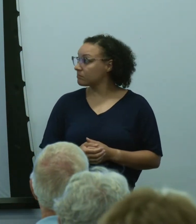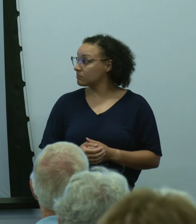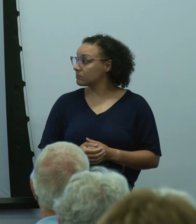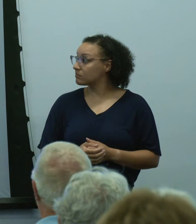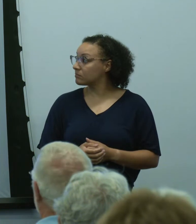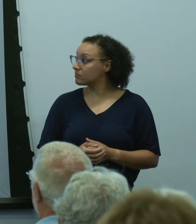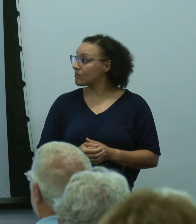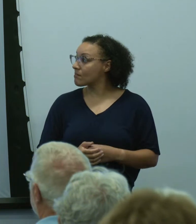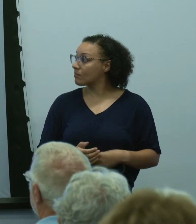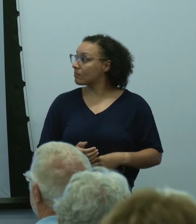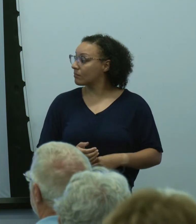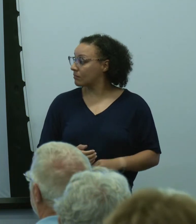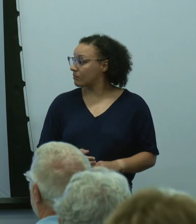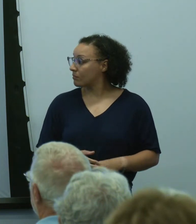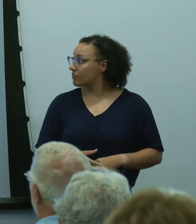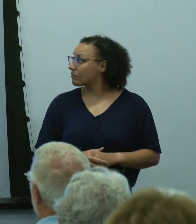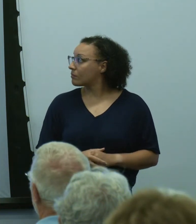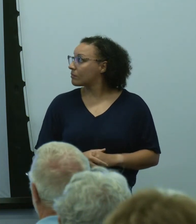So